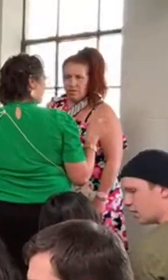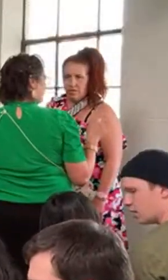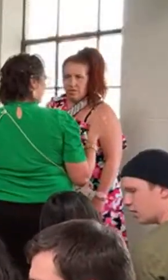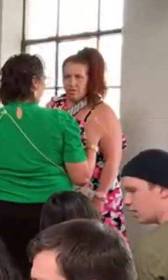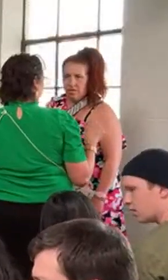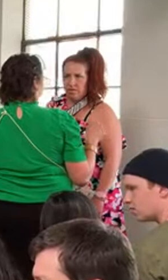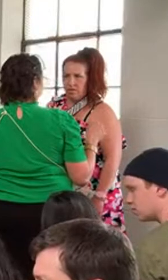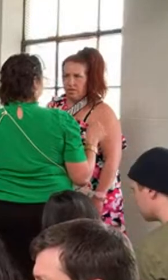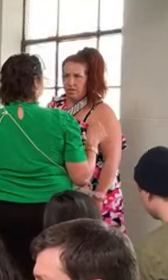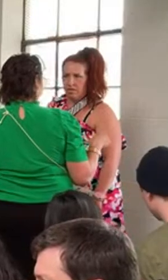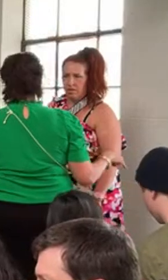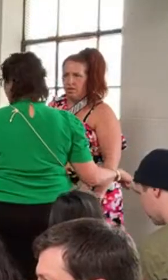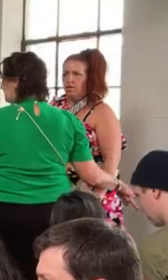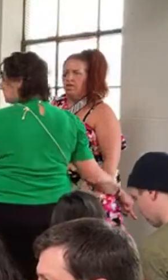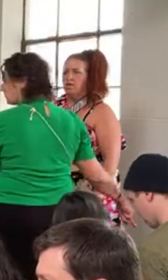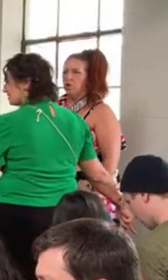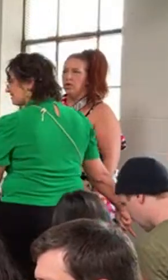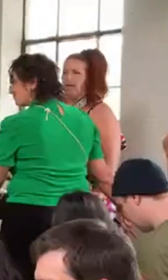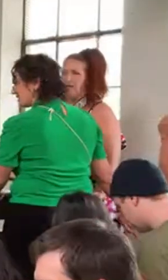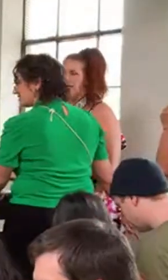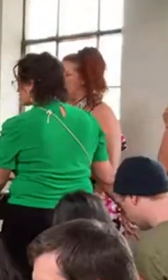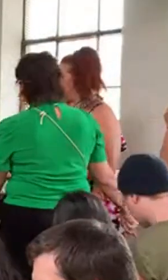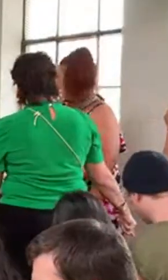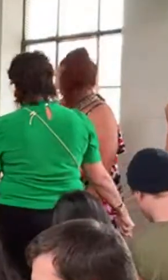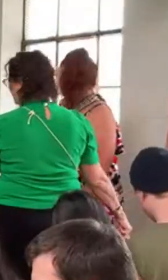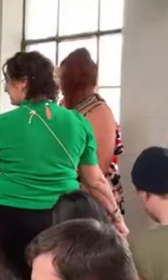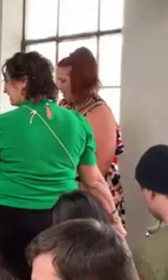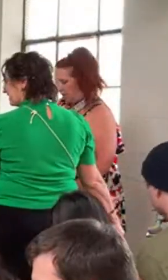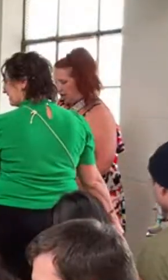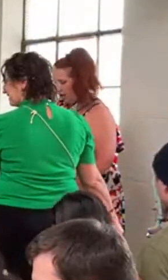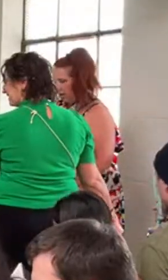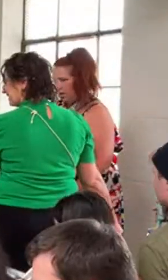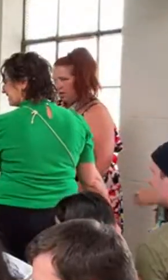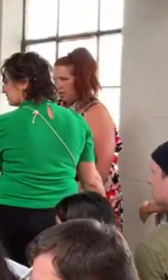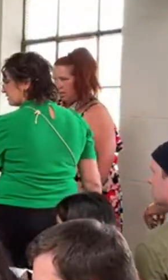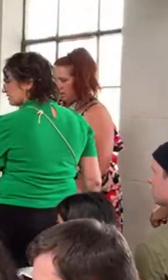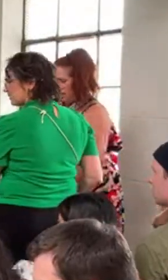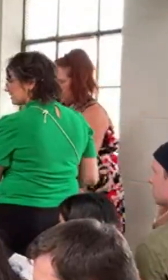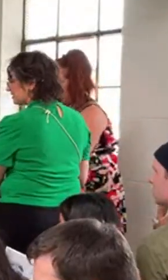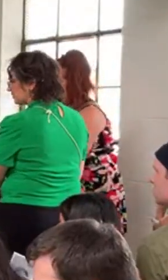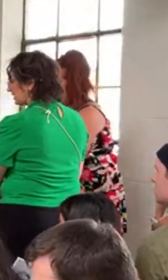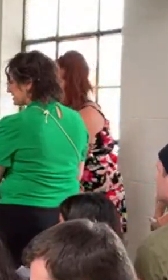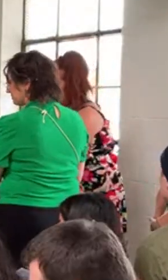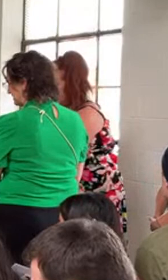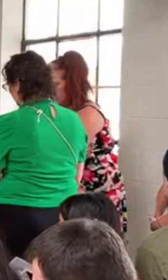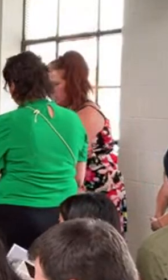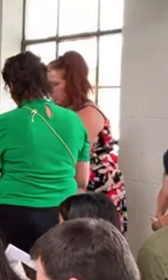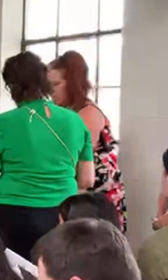That's like that's the number of